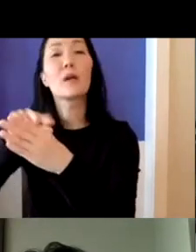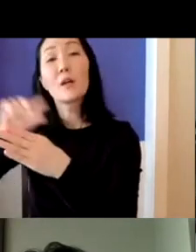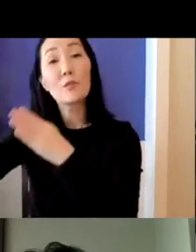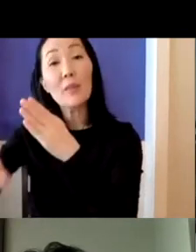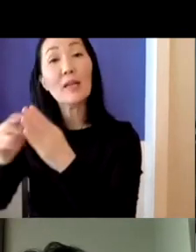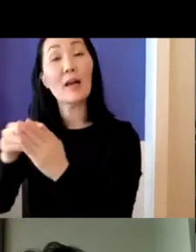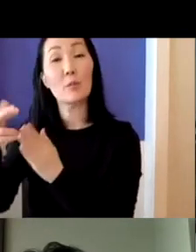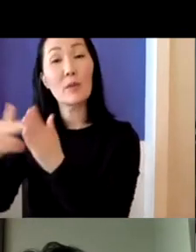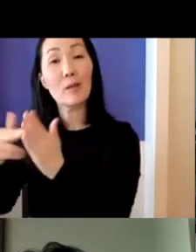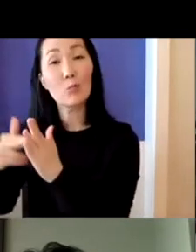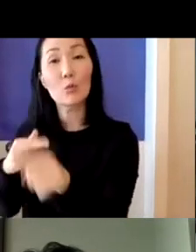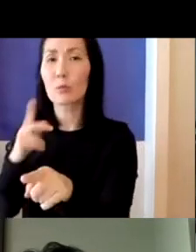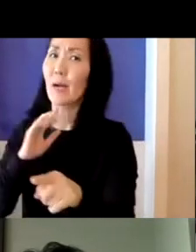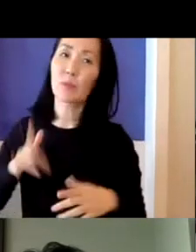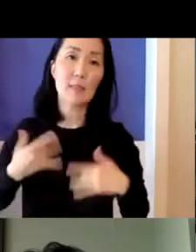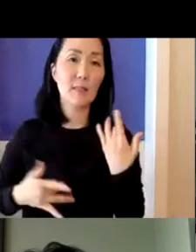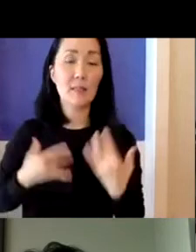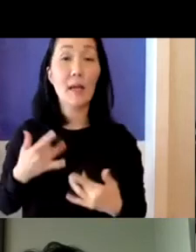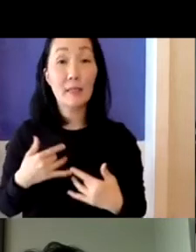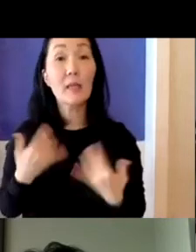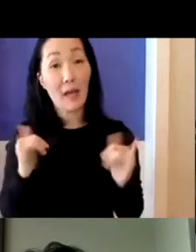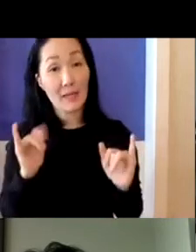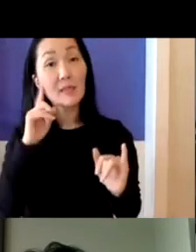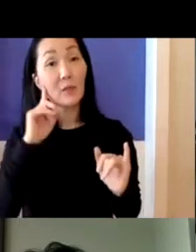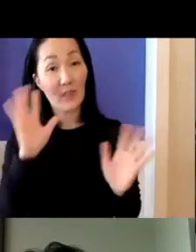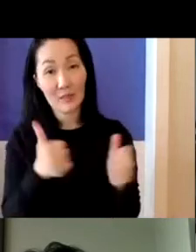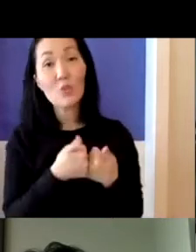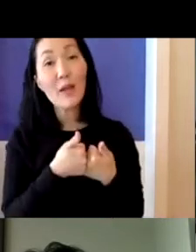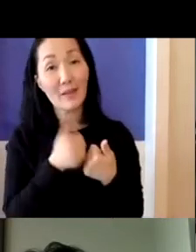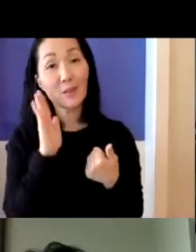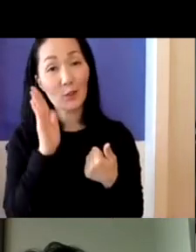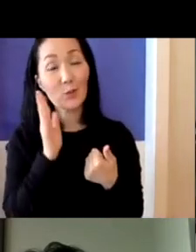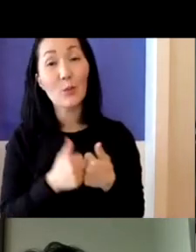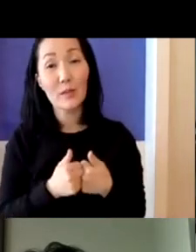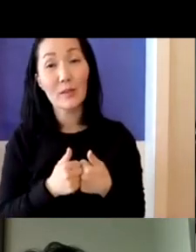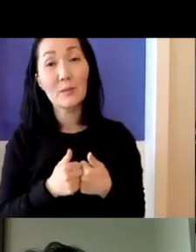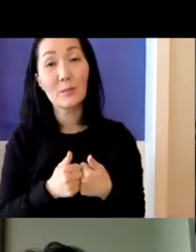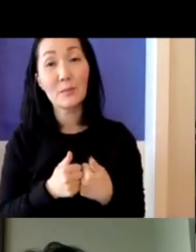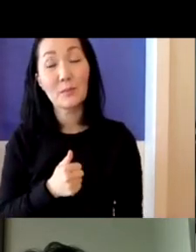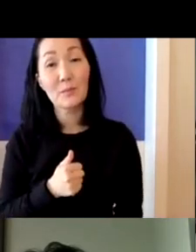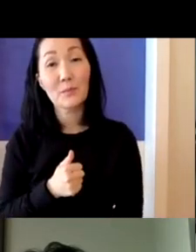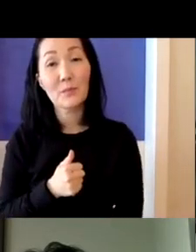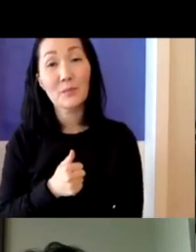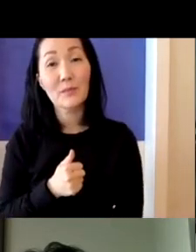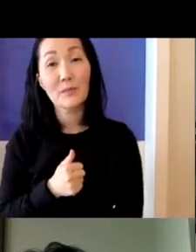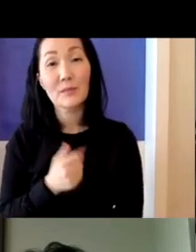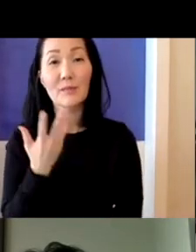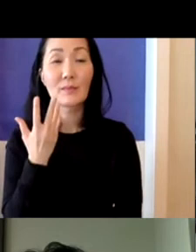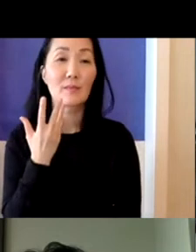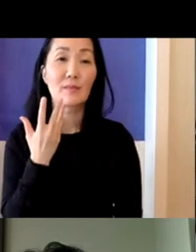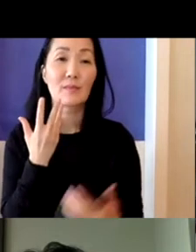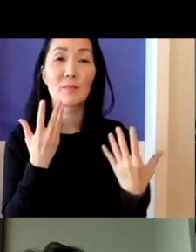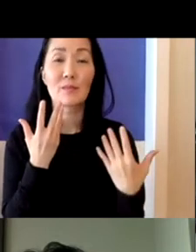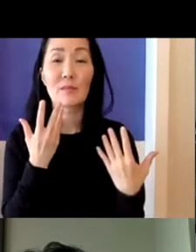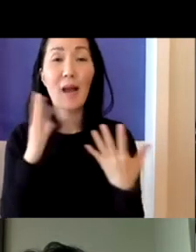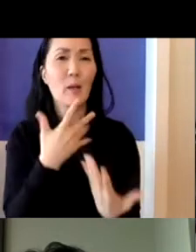going to be challenges. I think I was chatting with Andy before about how that there's going to be. I don't want to put words in his mouth, but because of the